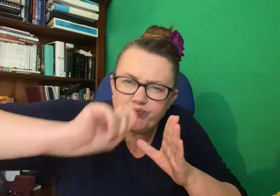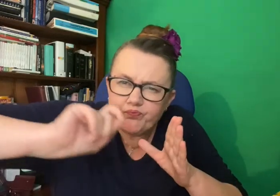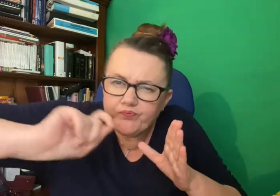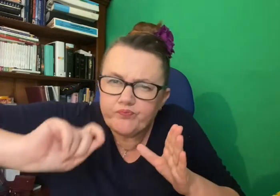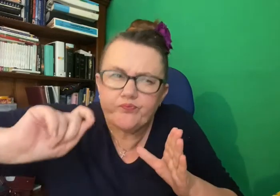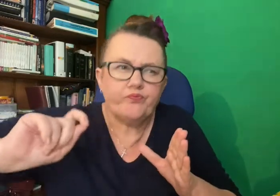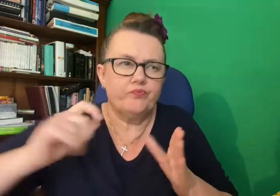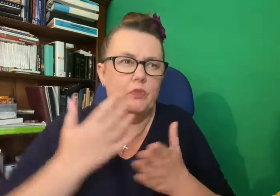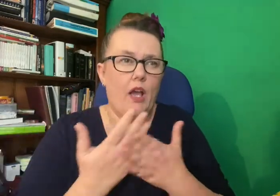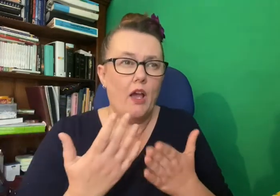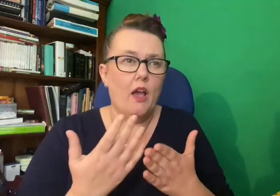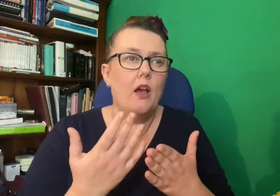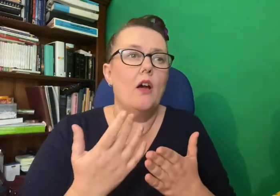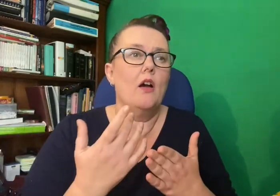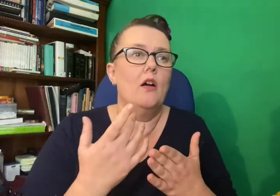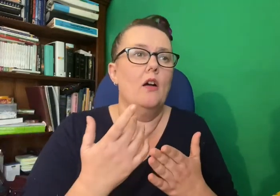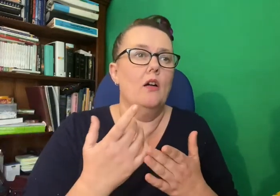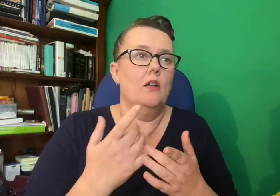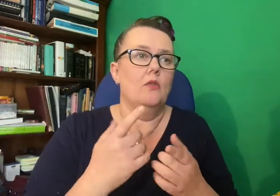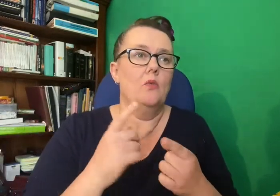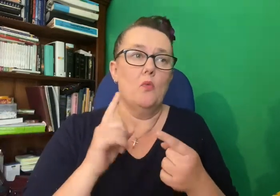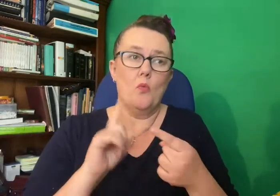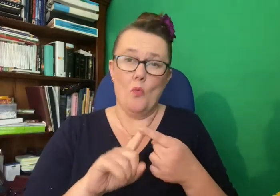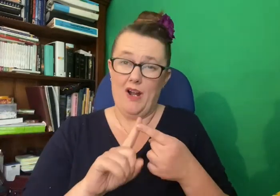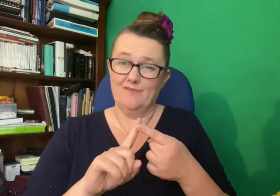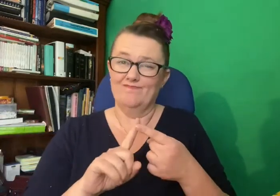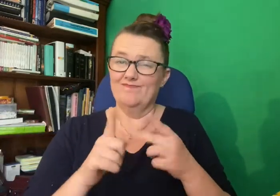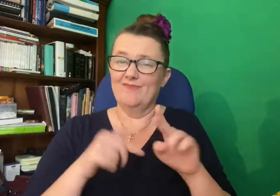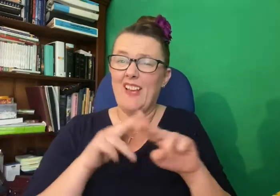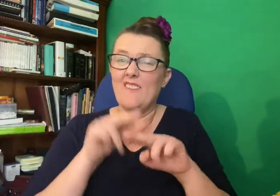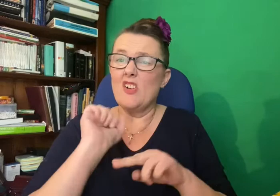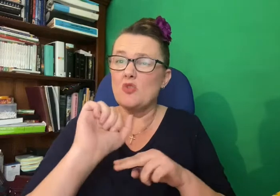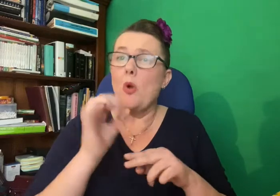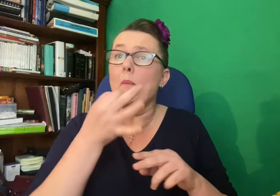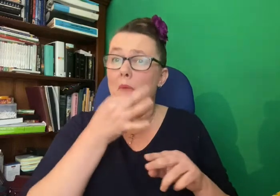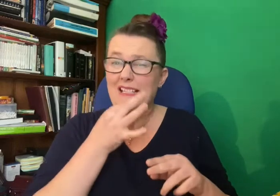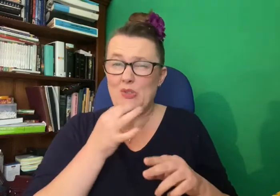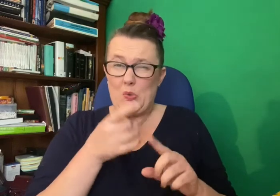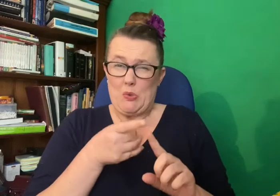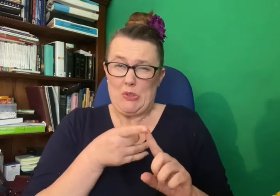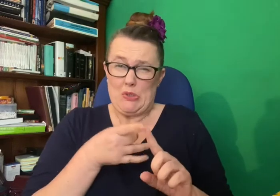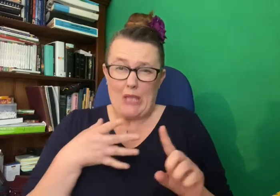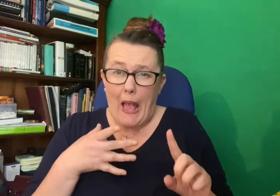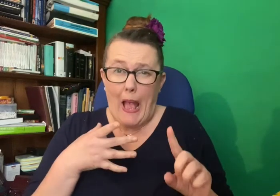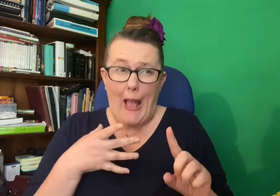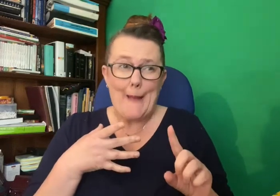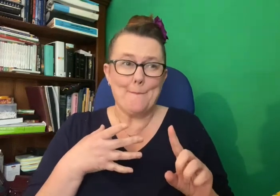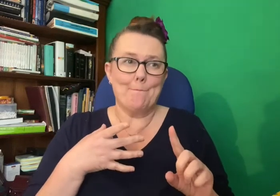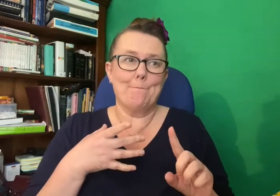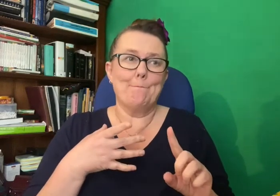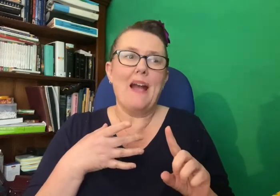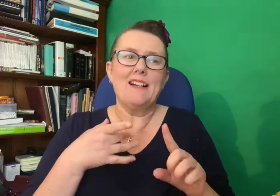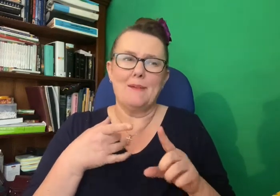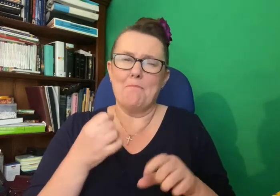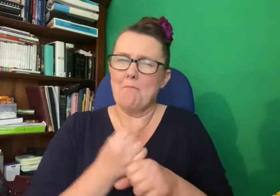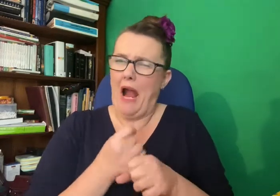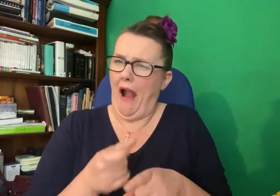make sure that you don't have those gaps? Well, first, it's really difficult